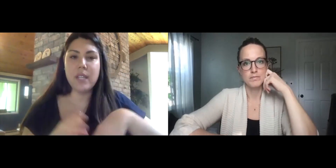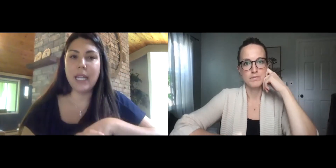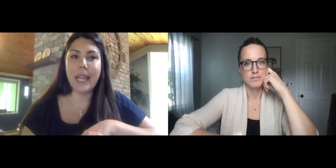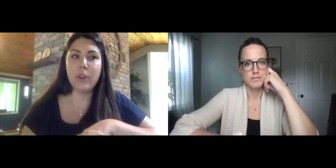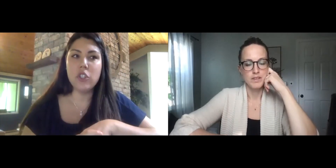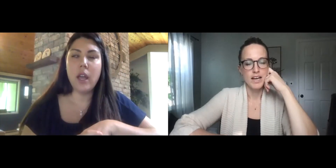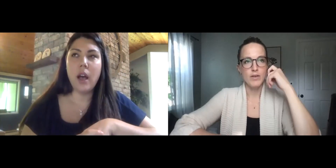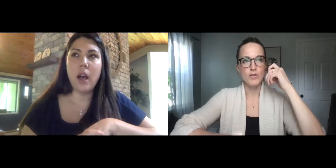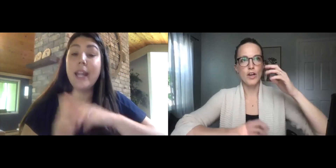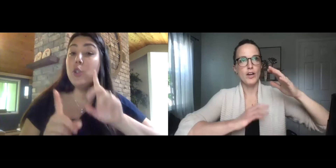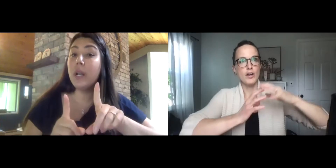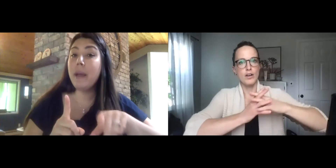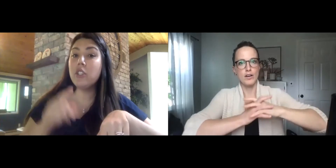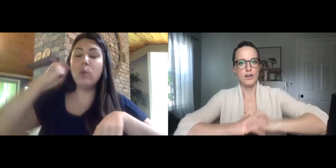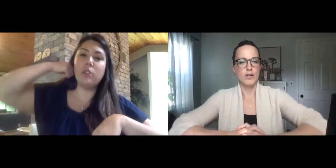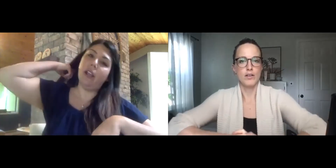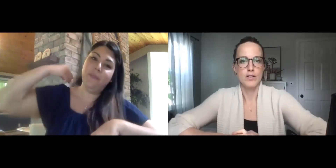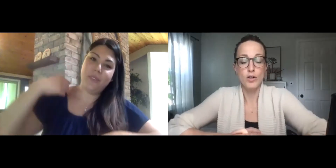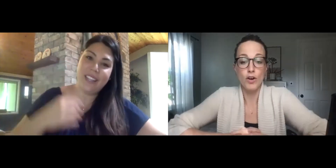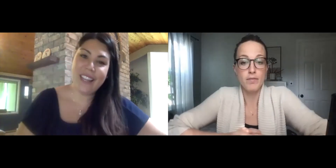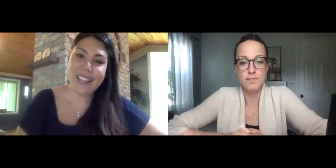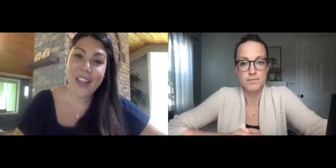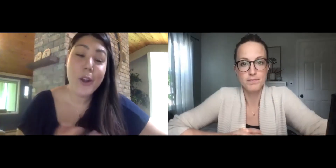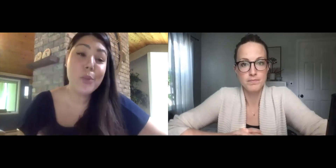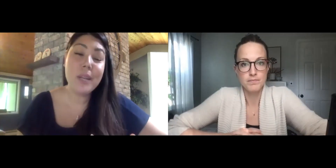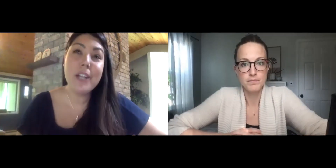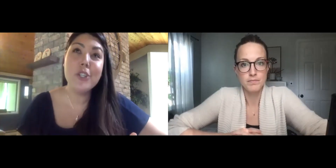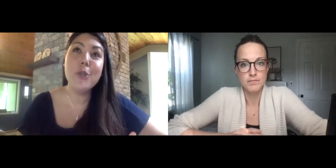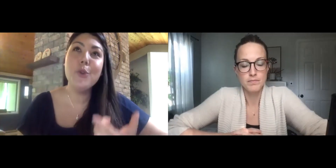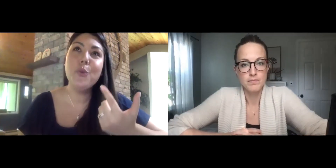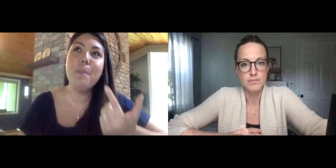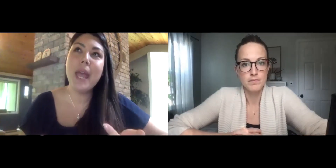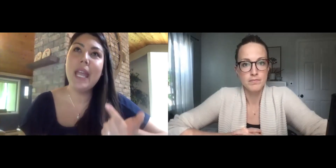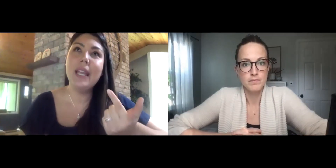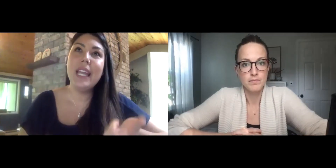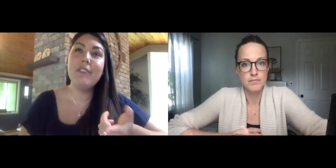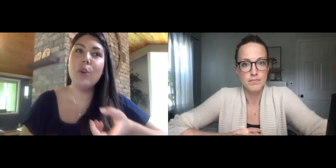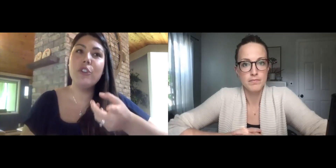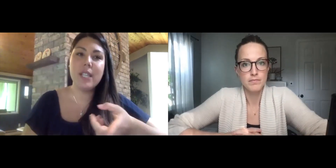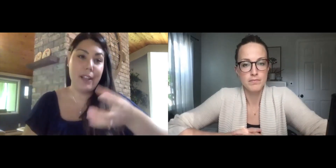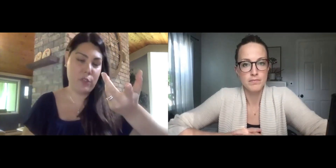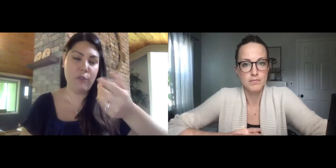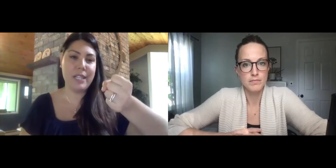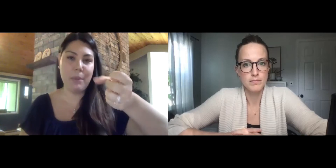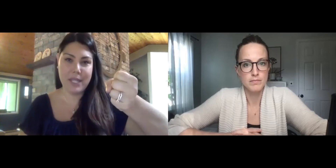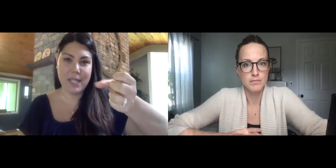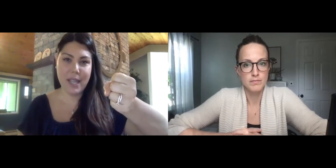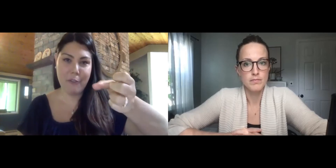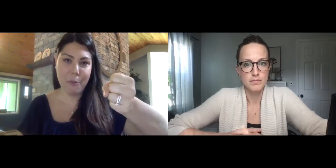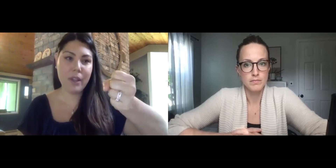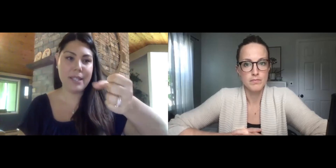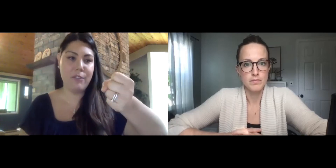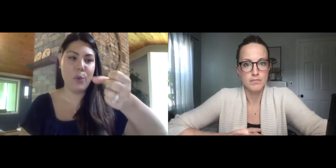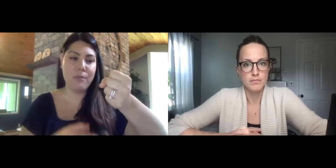sort of sign language. And I do want to mention, sorry. No, go ahead. No, I just wanted to mention too, you may, even though you're signing, so for example, this is the